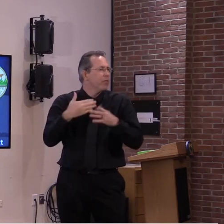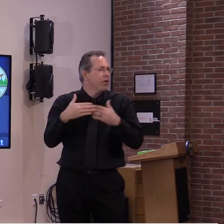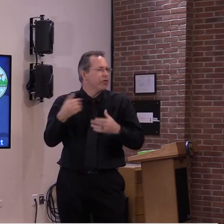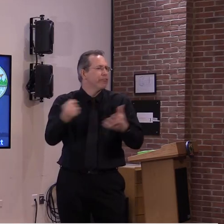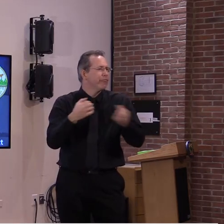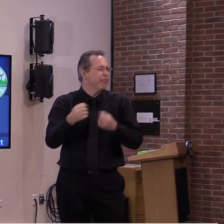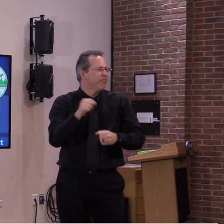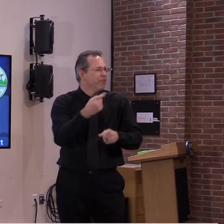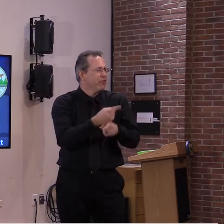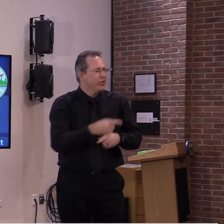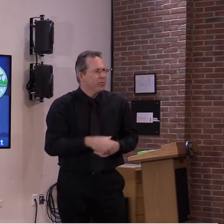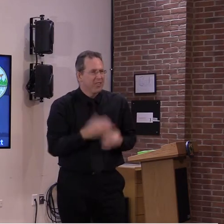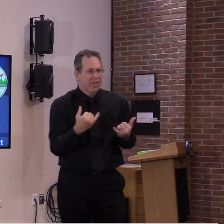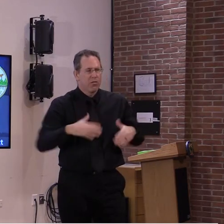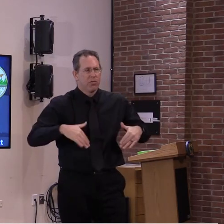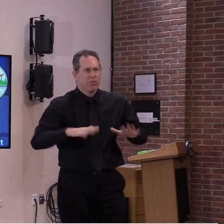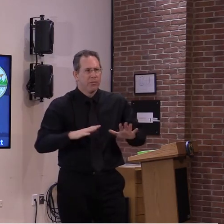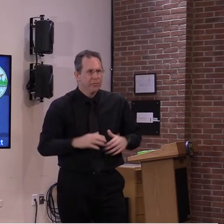All right. Thank you.